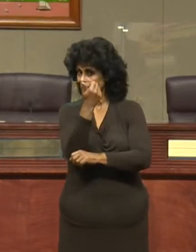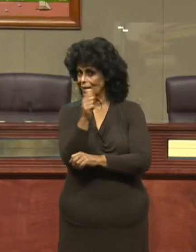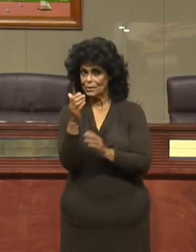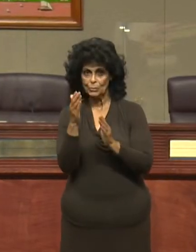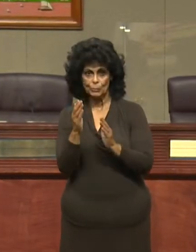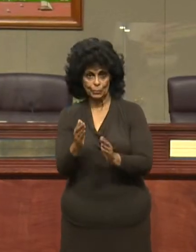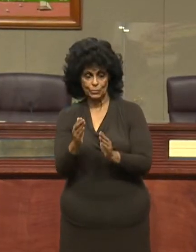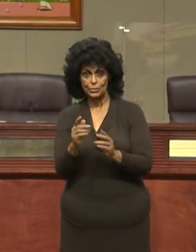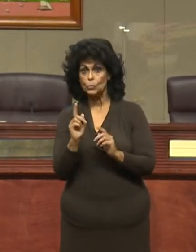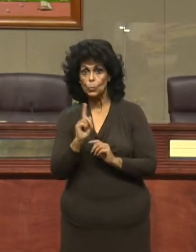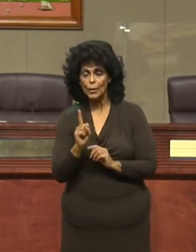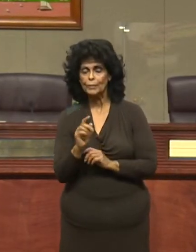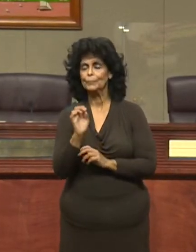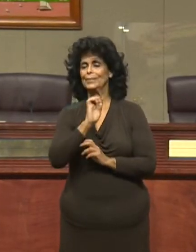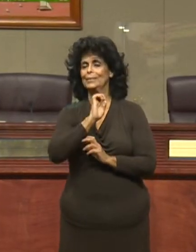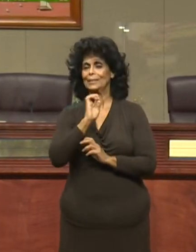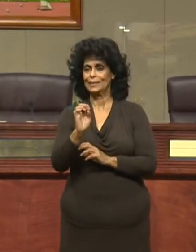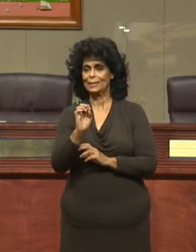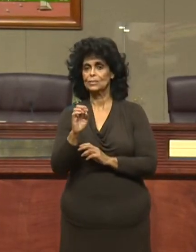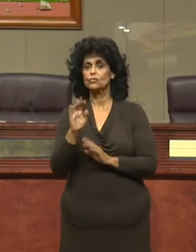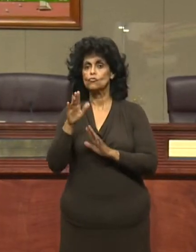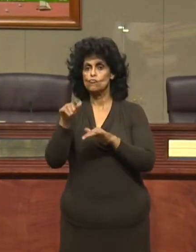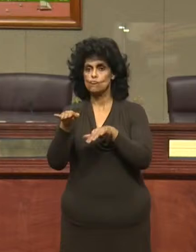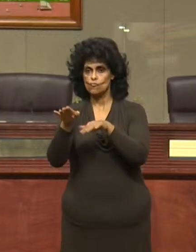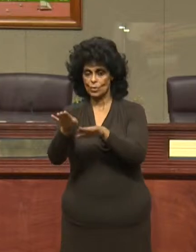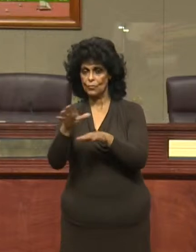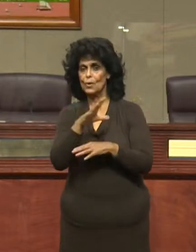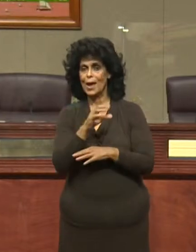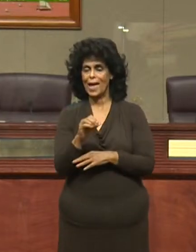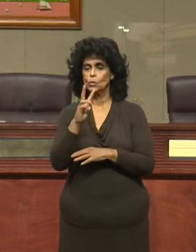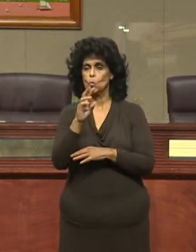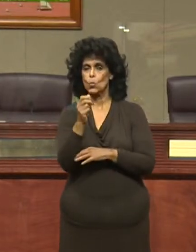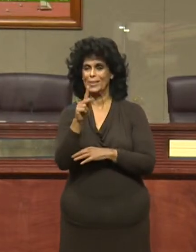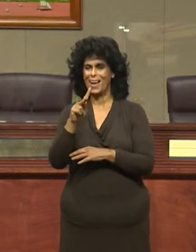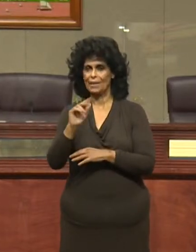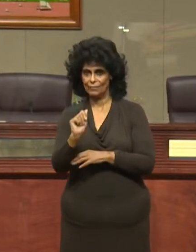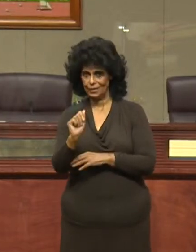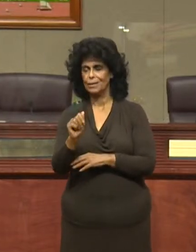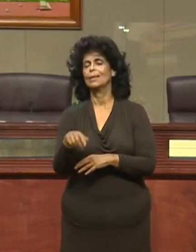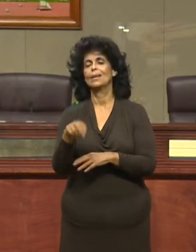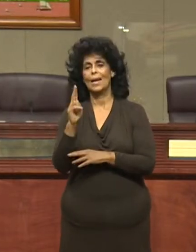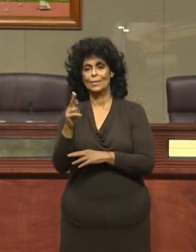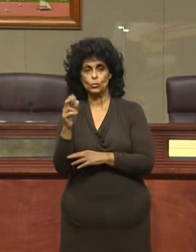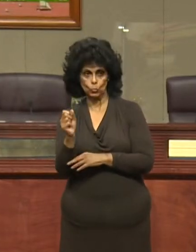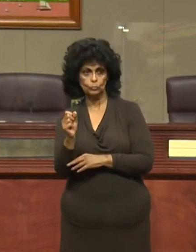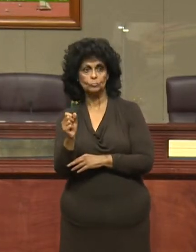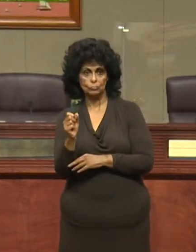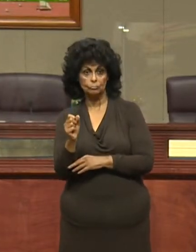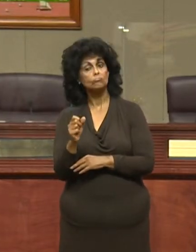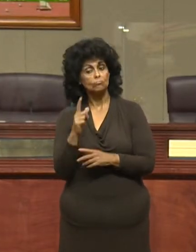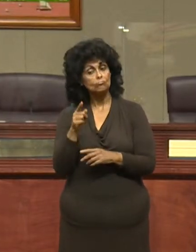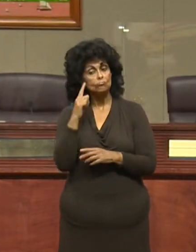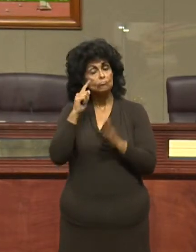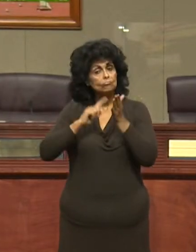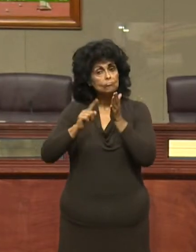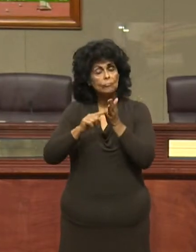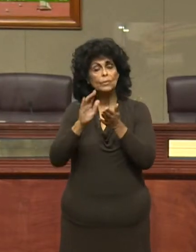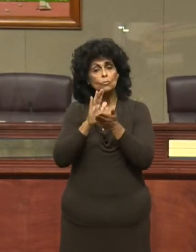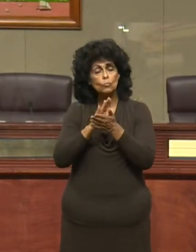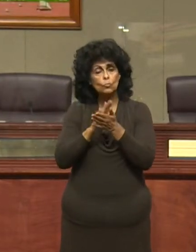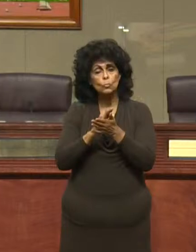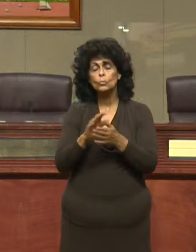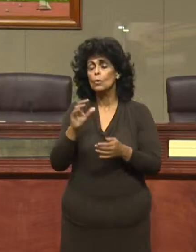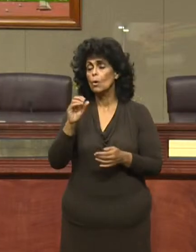at East River High School and Wekiva High School. You can get information from the school district's website at